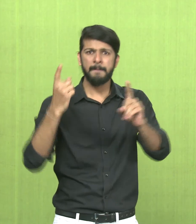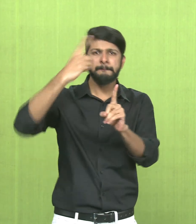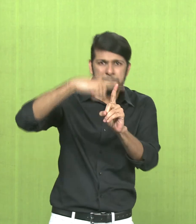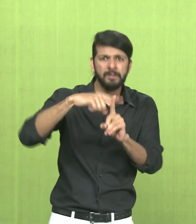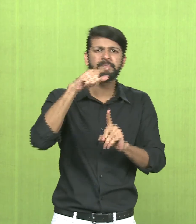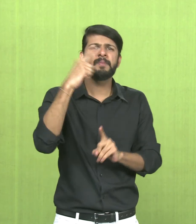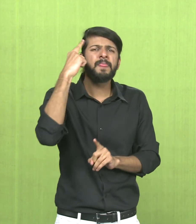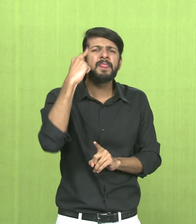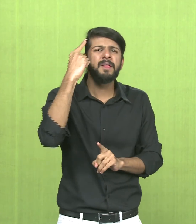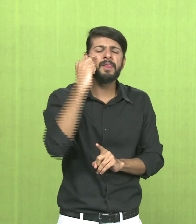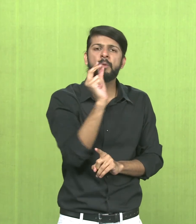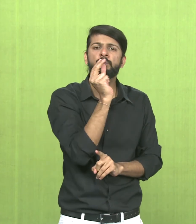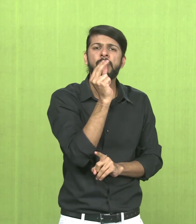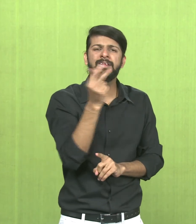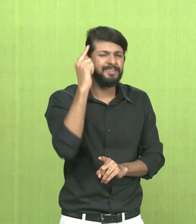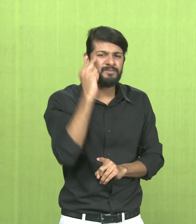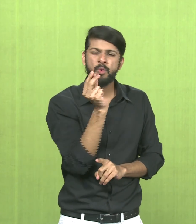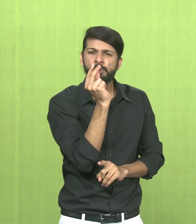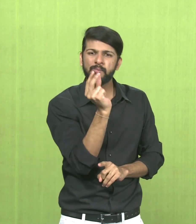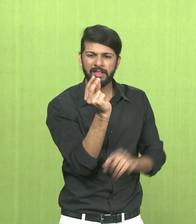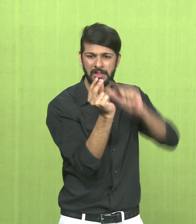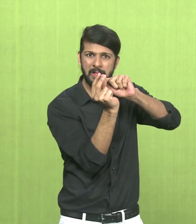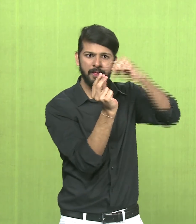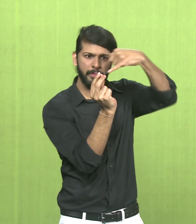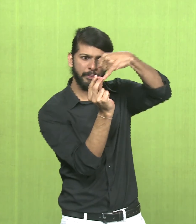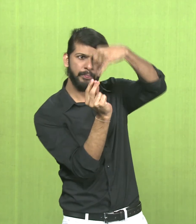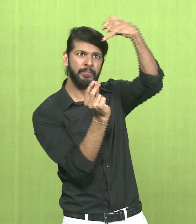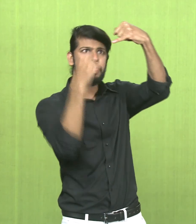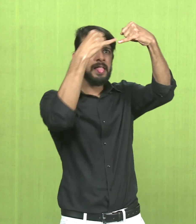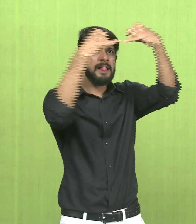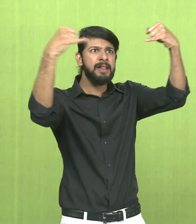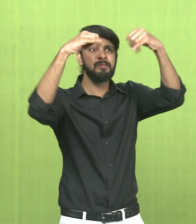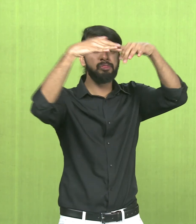were used or grapevine.